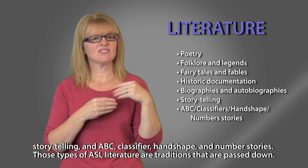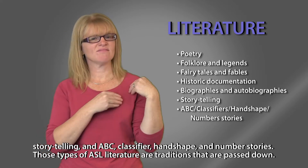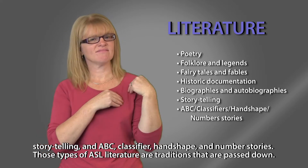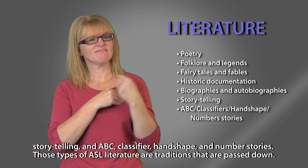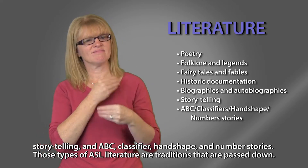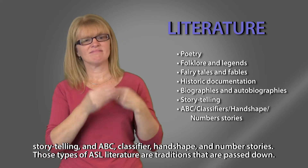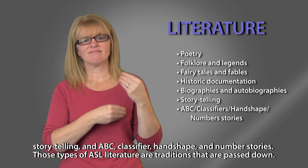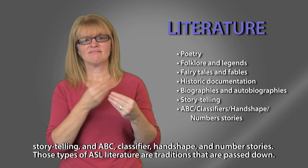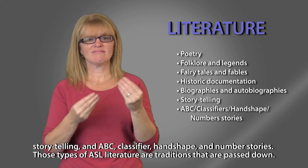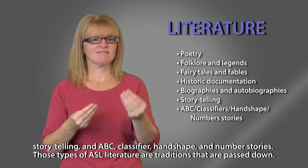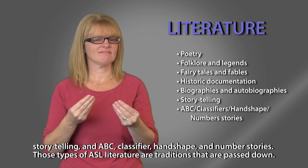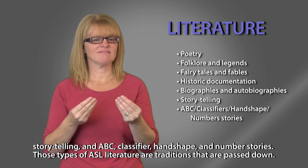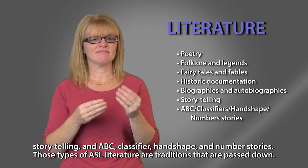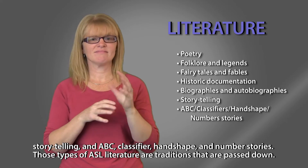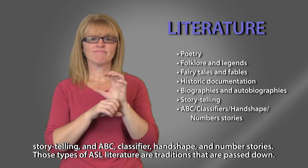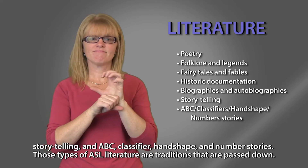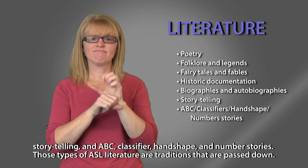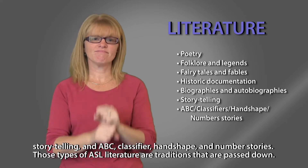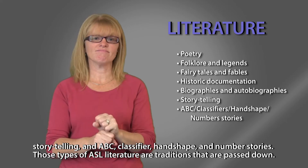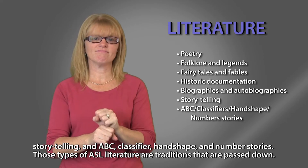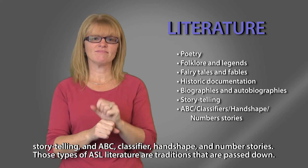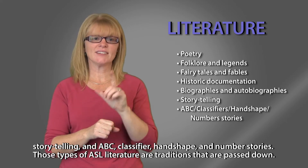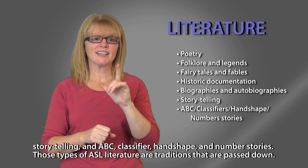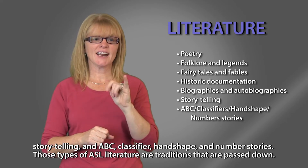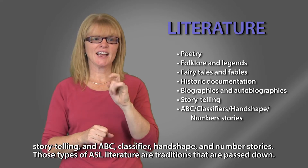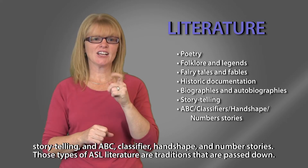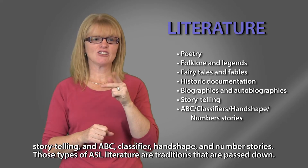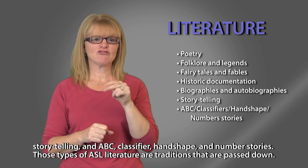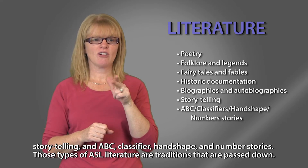Those types of ASL literature are traditions that are passed down.